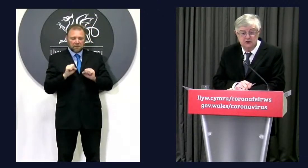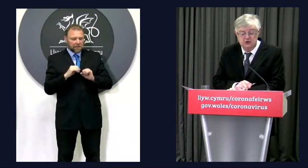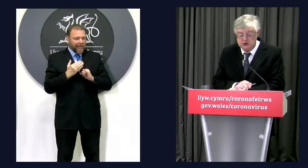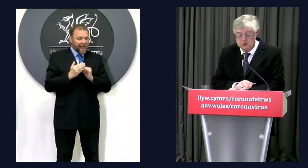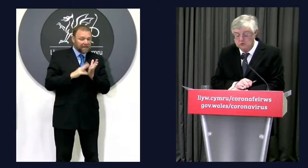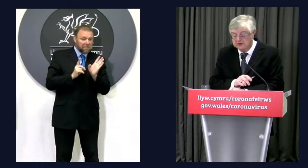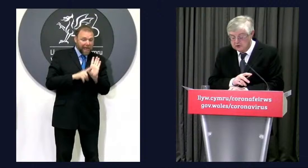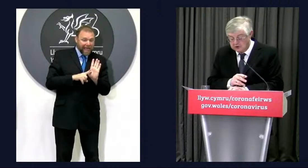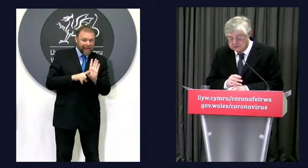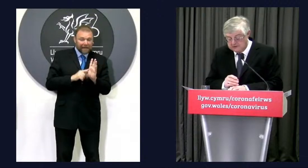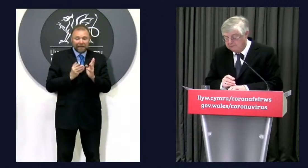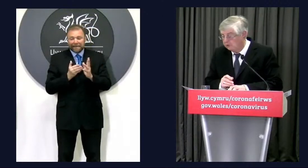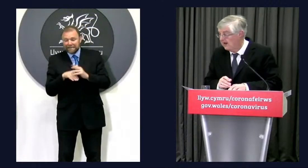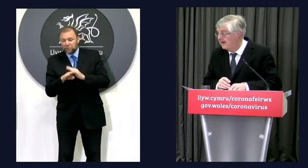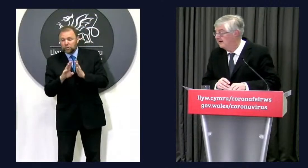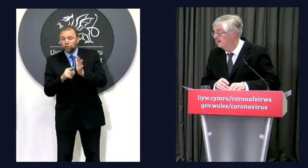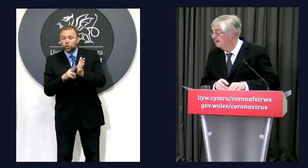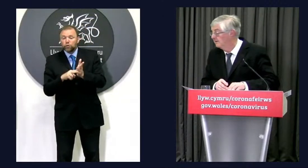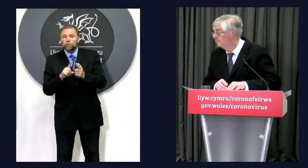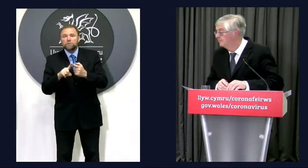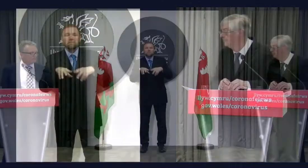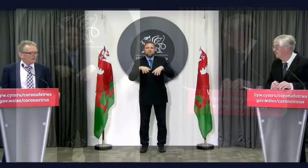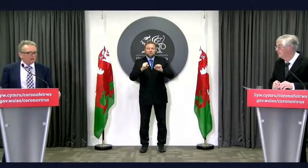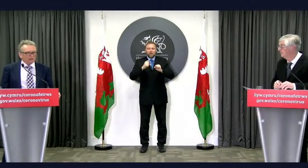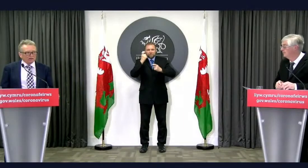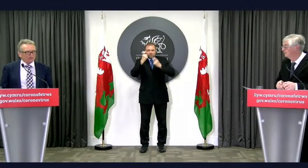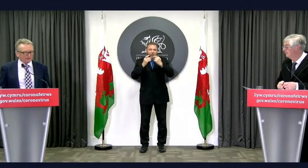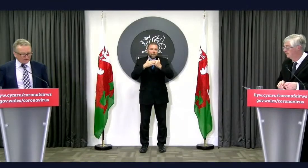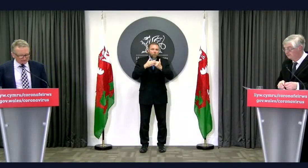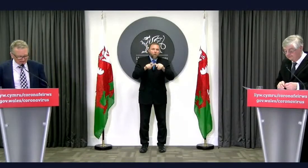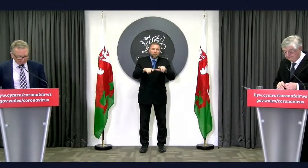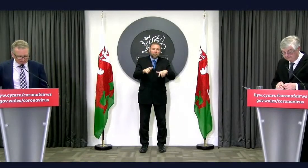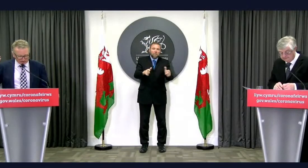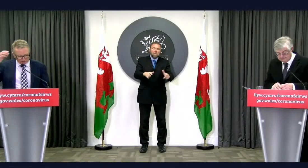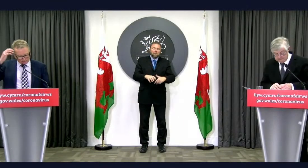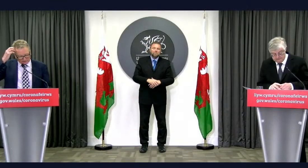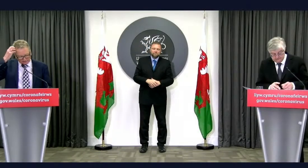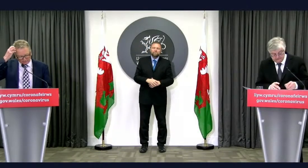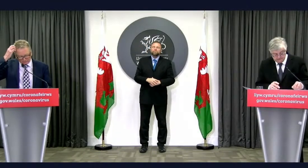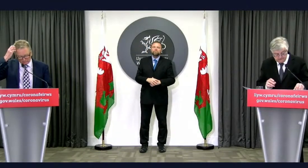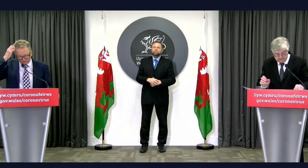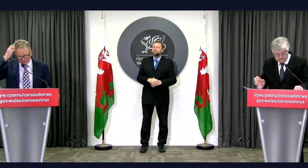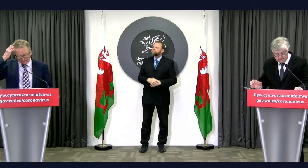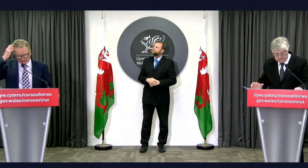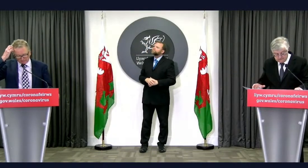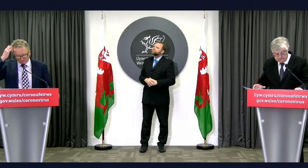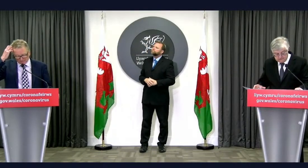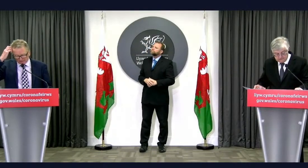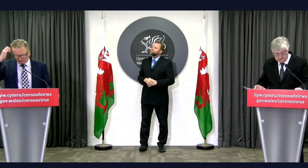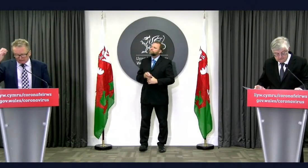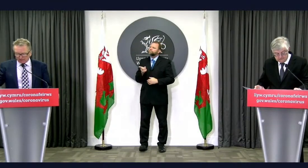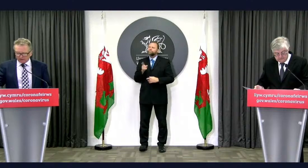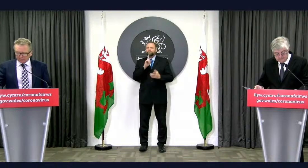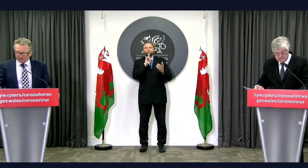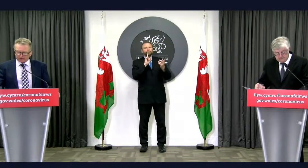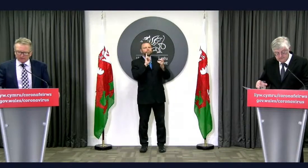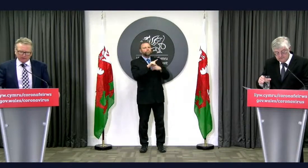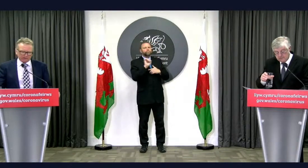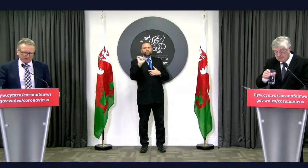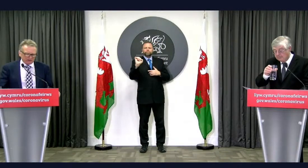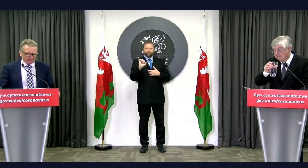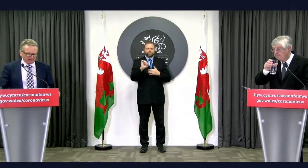us into June, but not before then. Just on the vaccine issue, Will, you